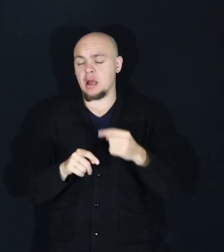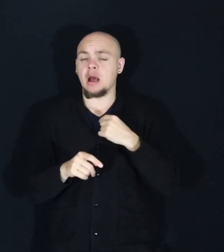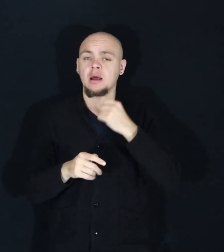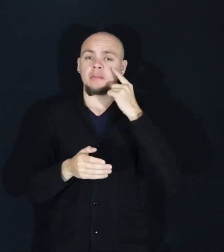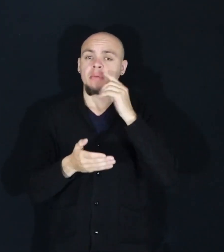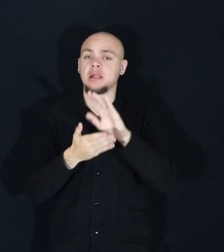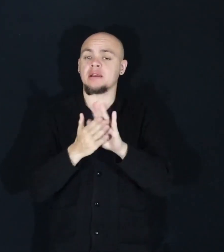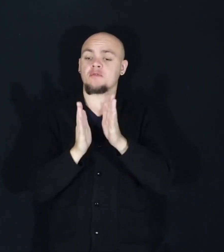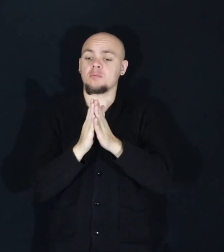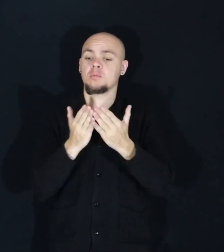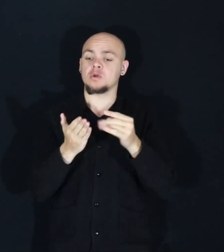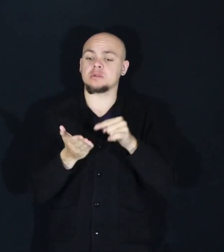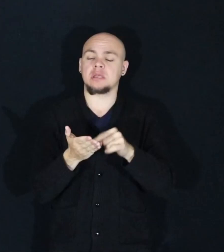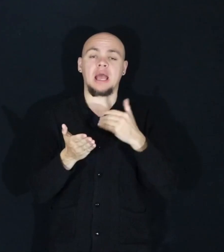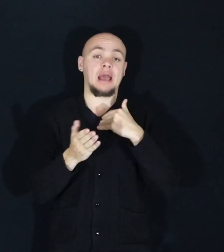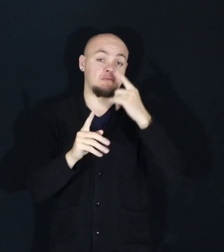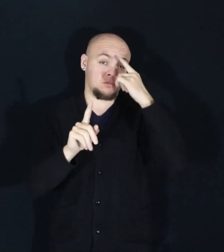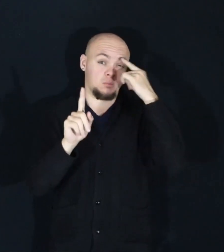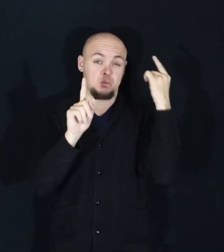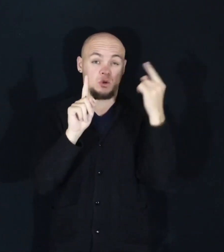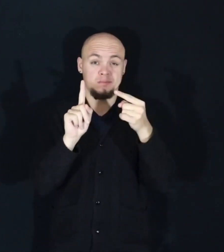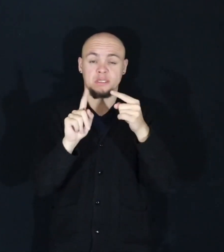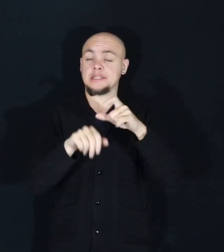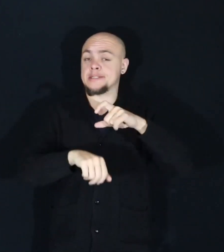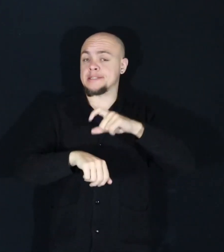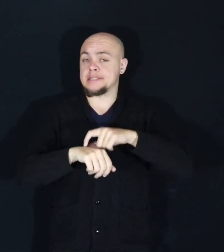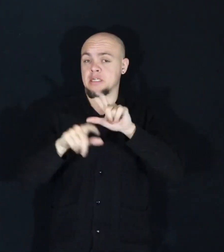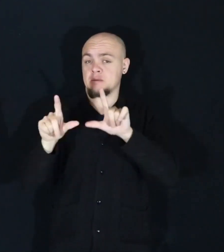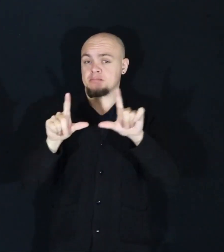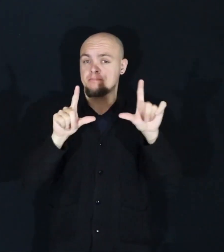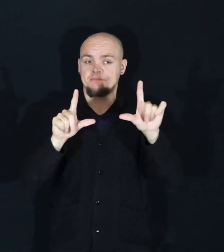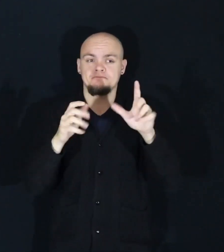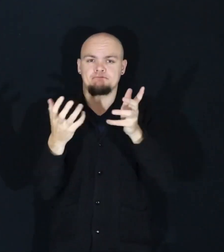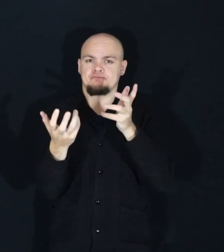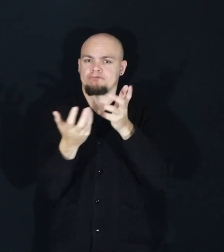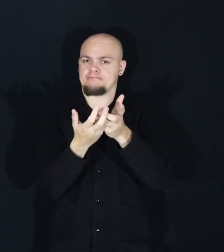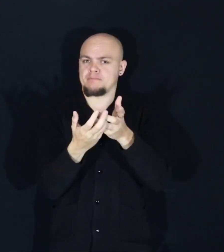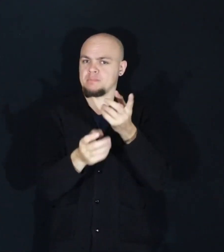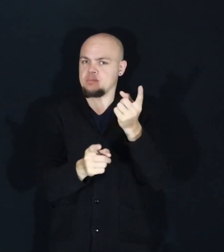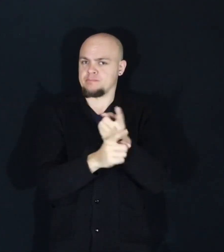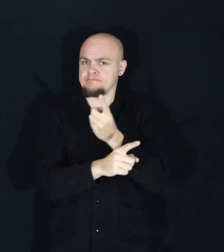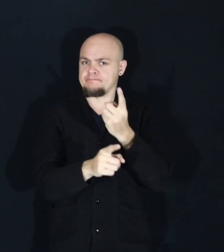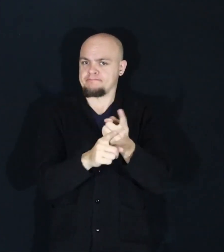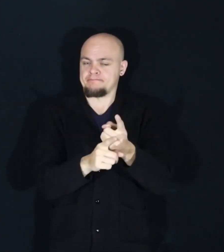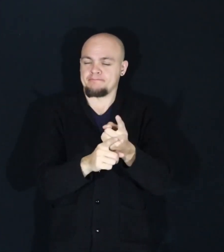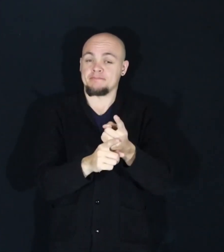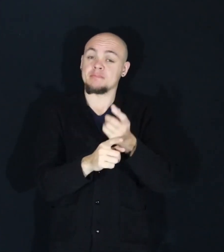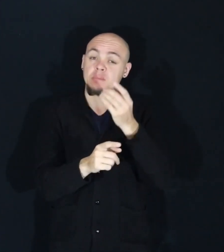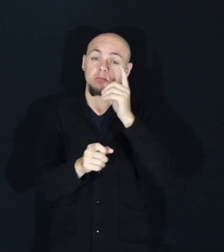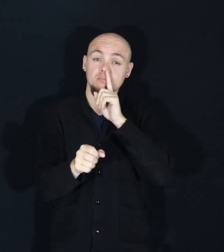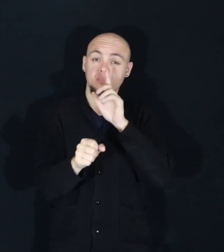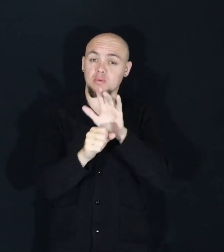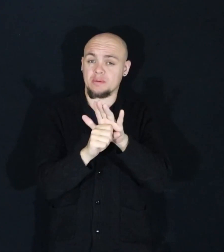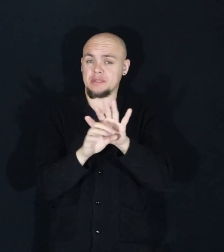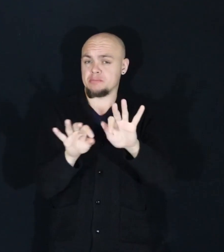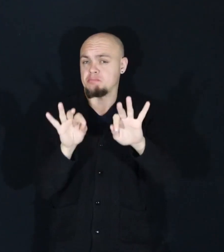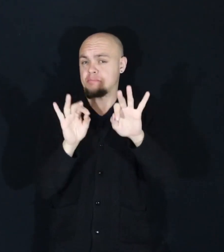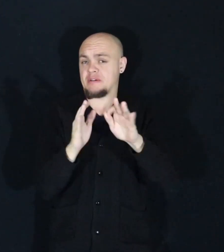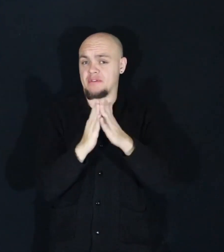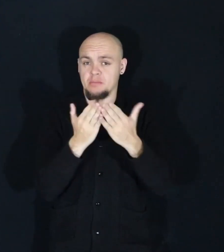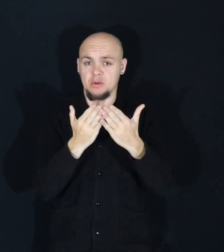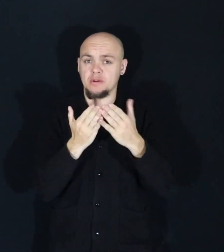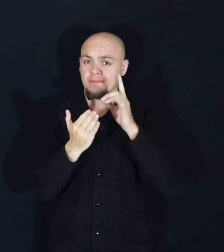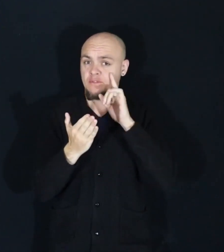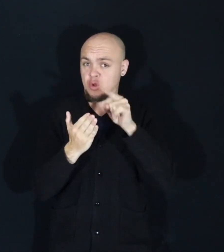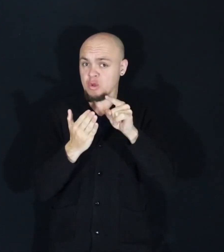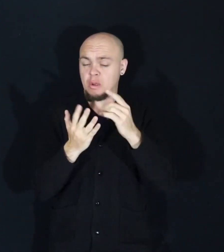books have designated purposes and time frames that are suitable for what we go through. So I can promise you, the perfect book is waiting for